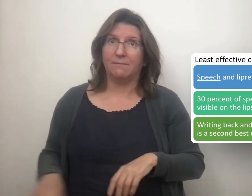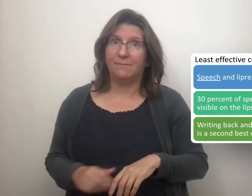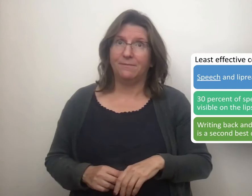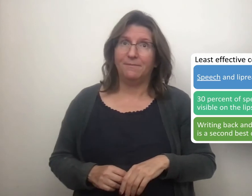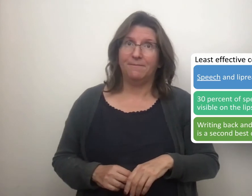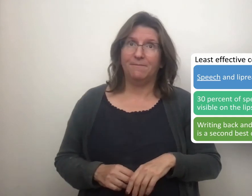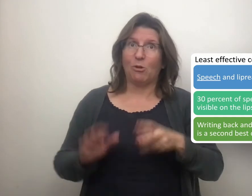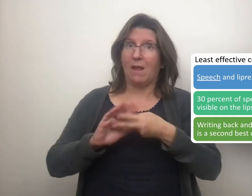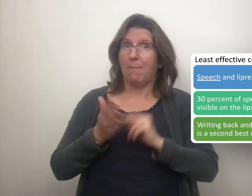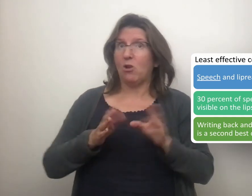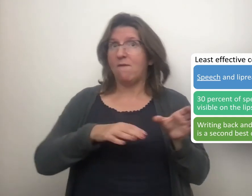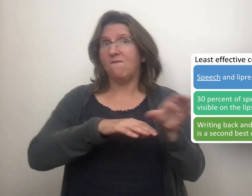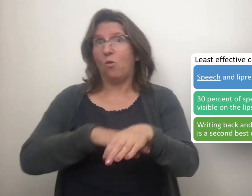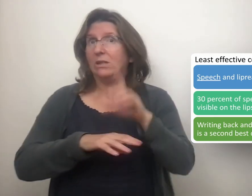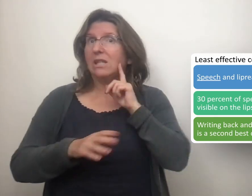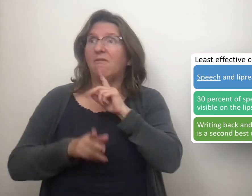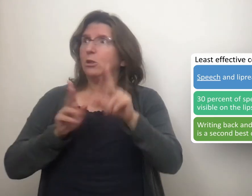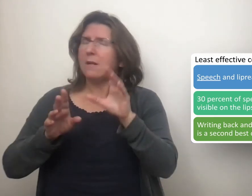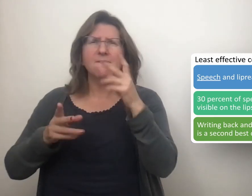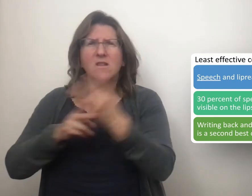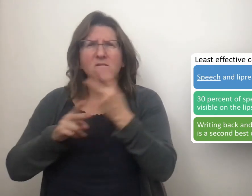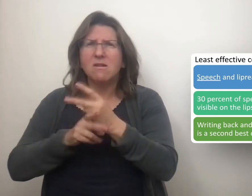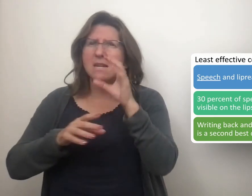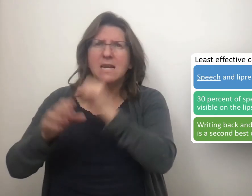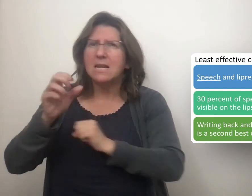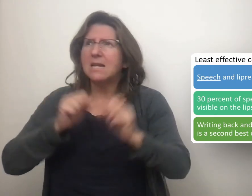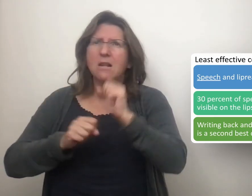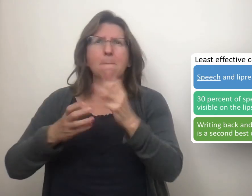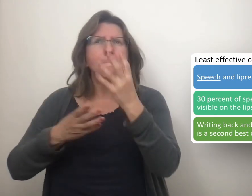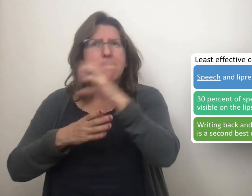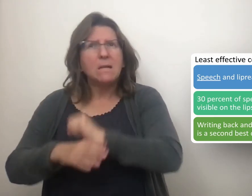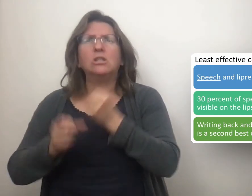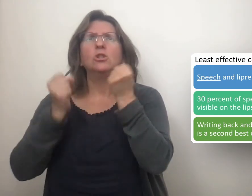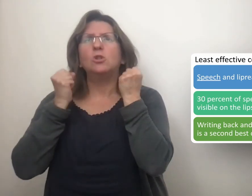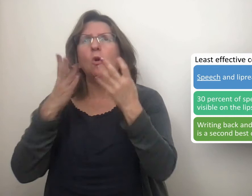figure out what is being said. So much is missed or lost with this strategy.